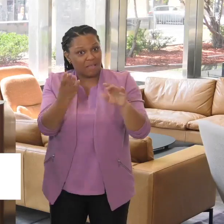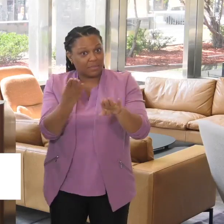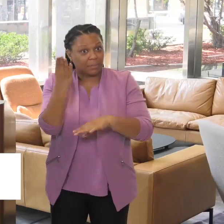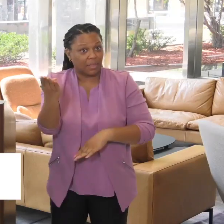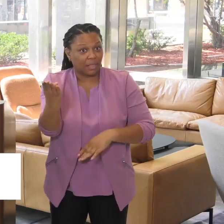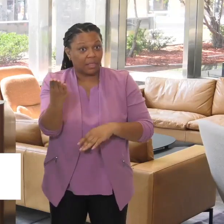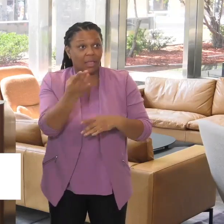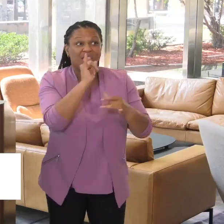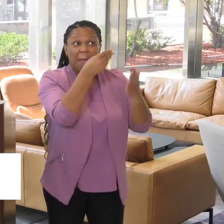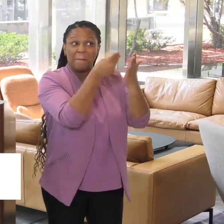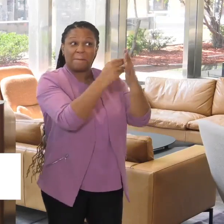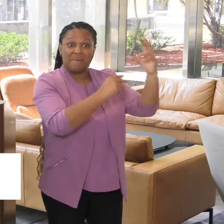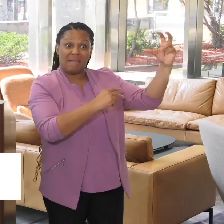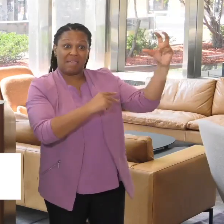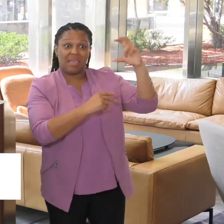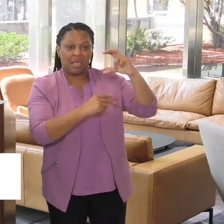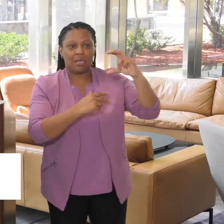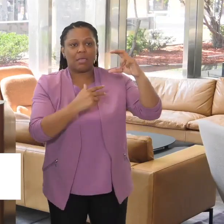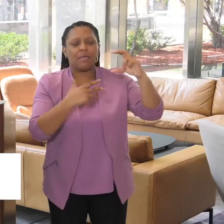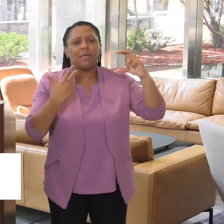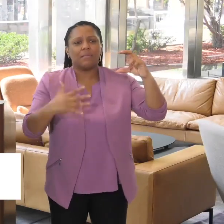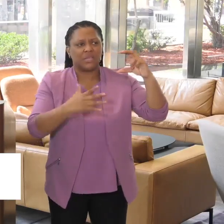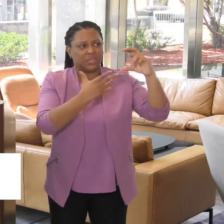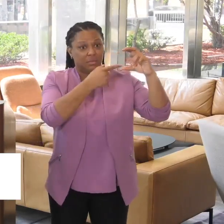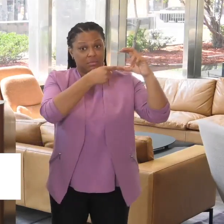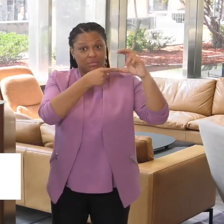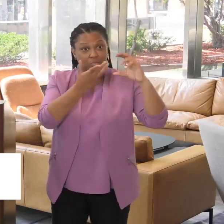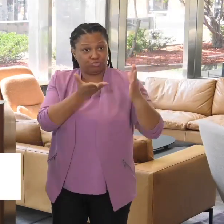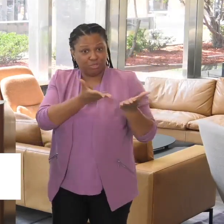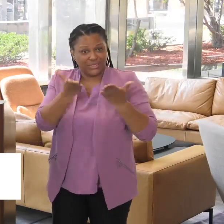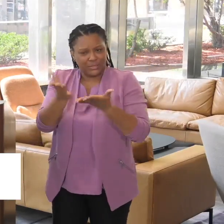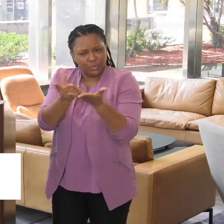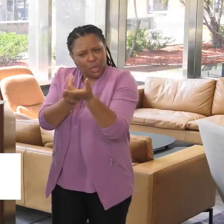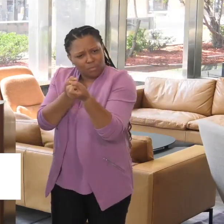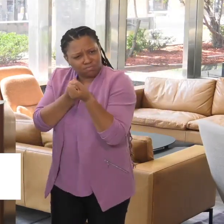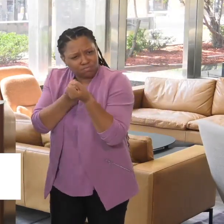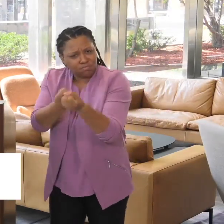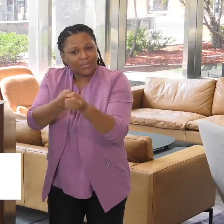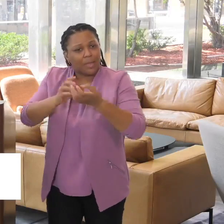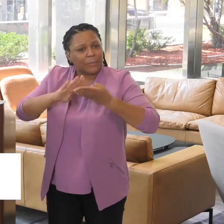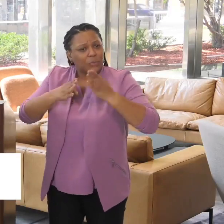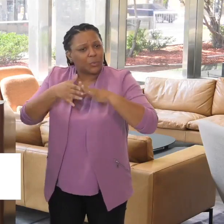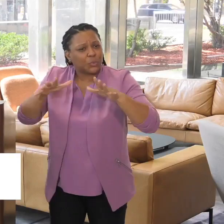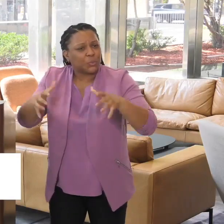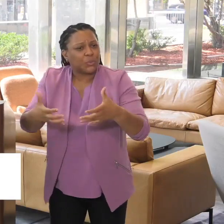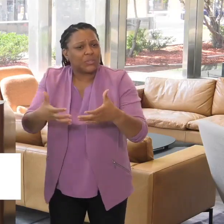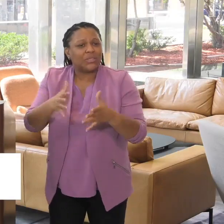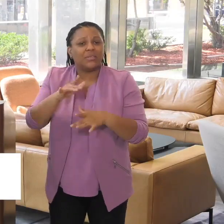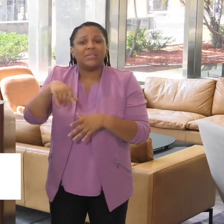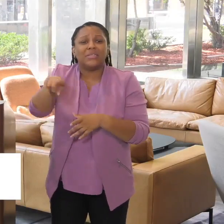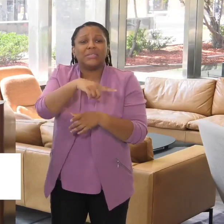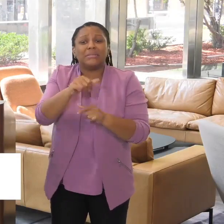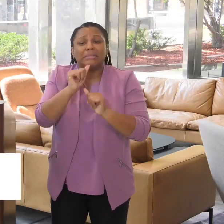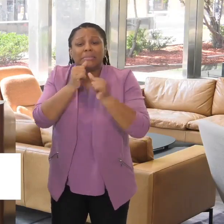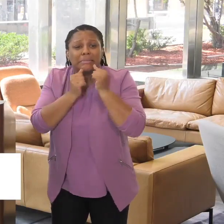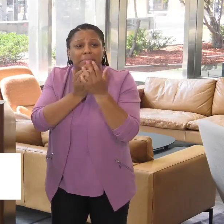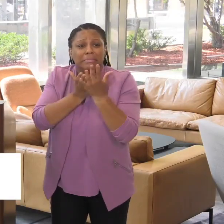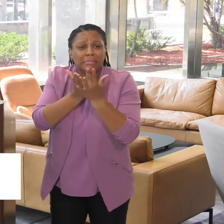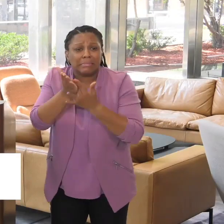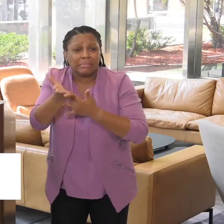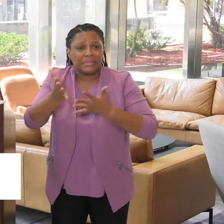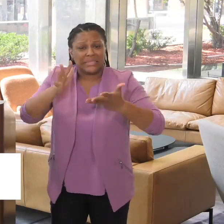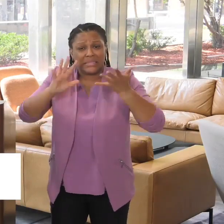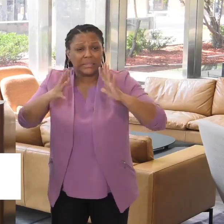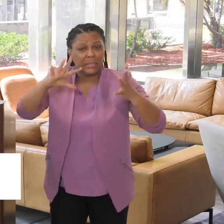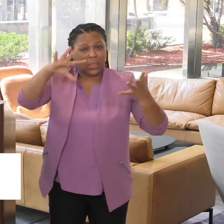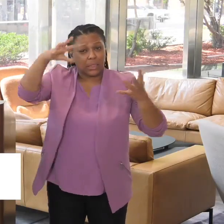much needed funds to help our communities weather the storm and to land on our feet and to look how we can